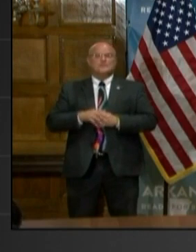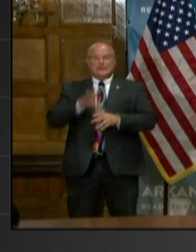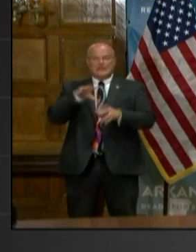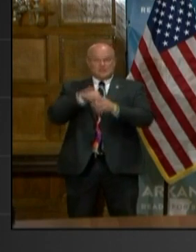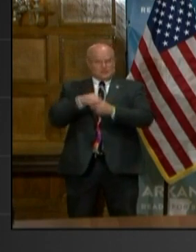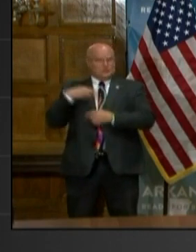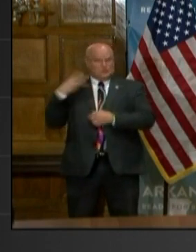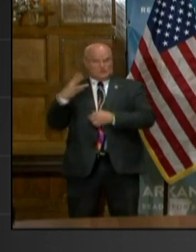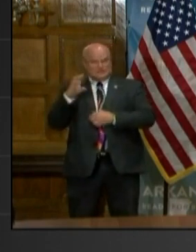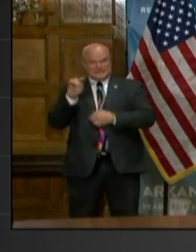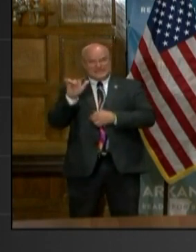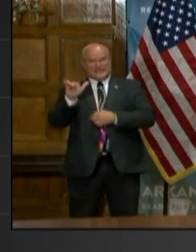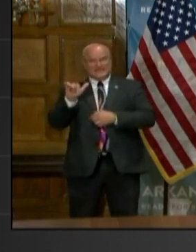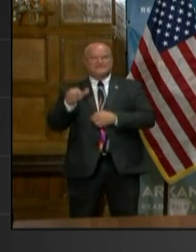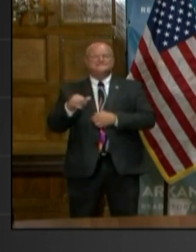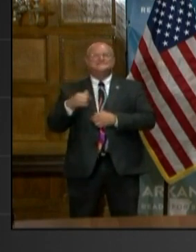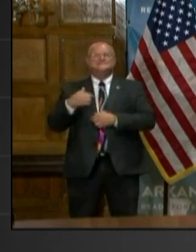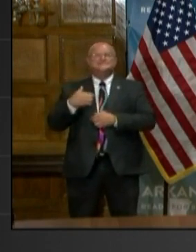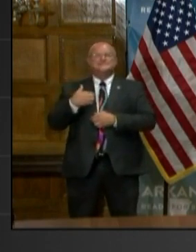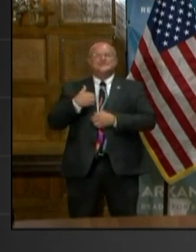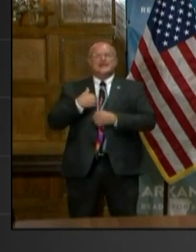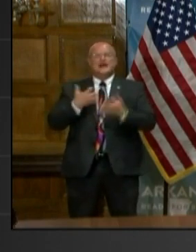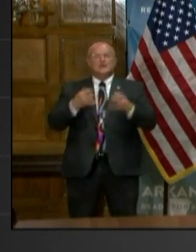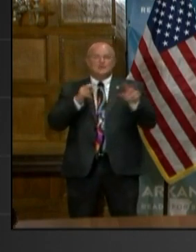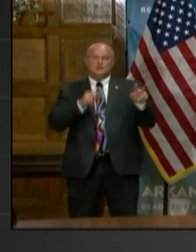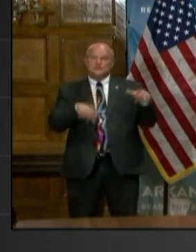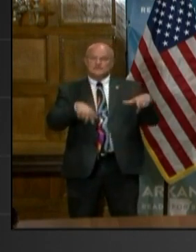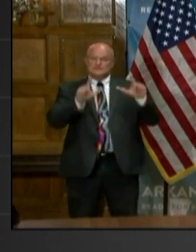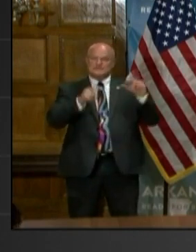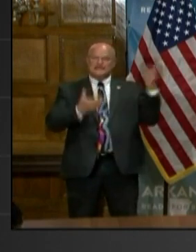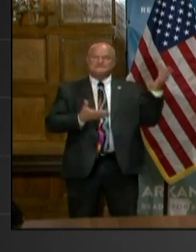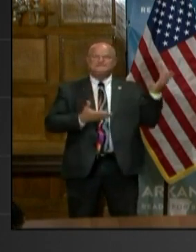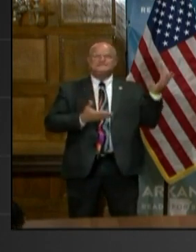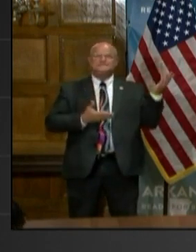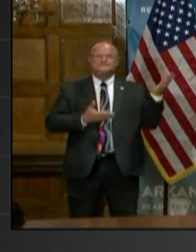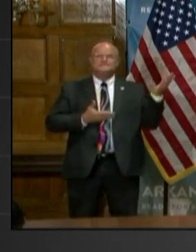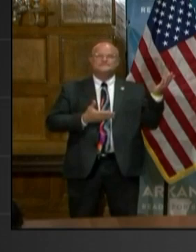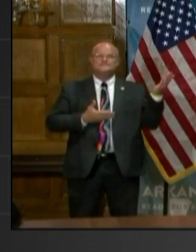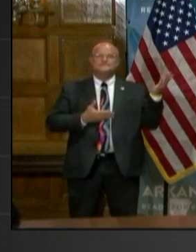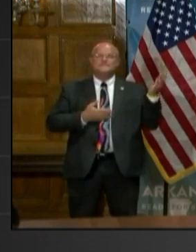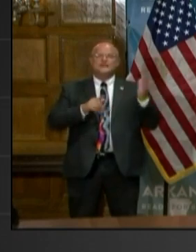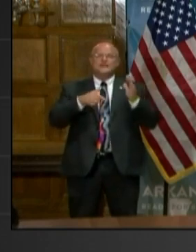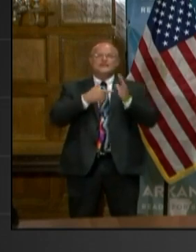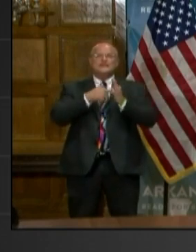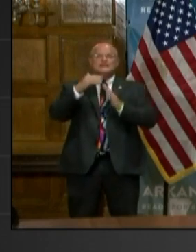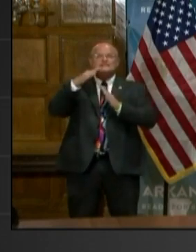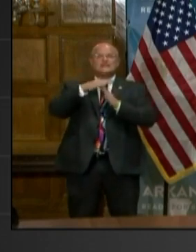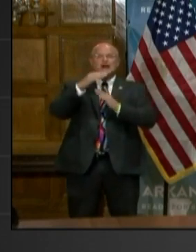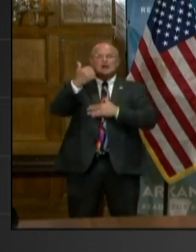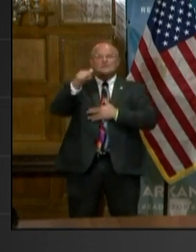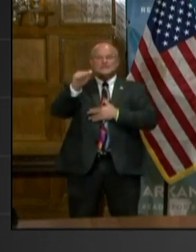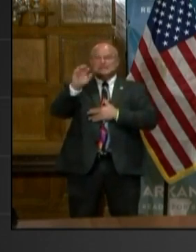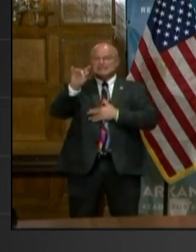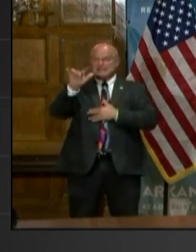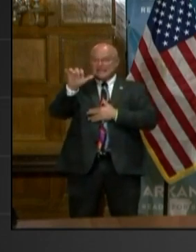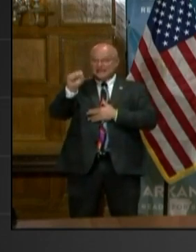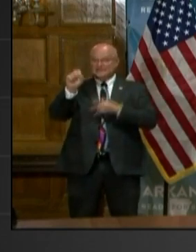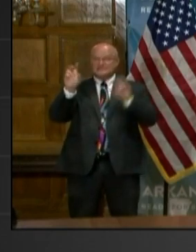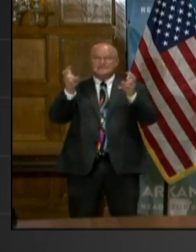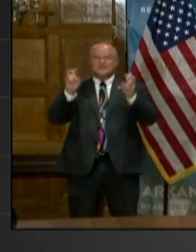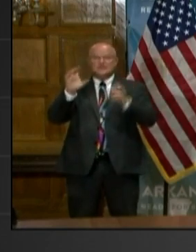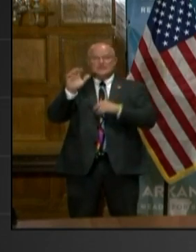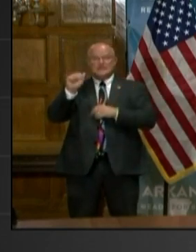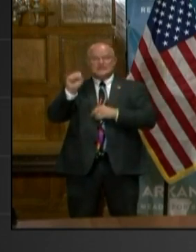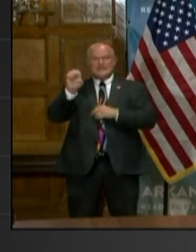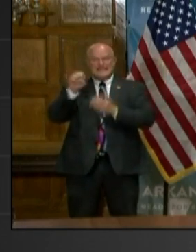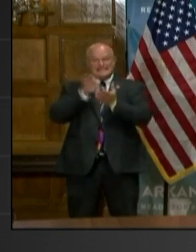including Washington County. I want to look at this slide for just a moment. These are our top 10 counties in terms of their